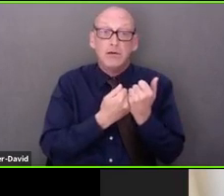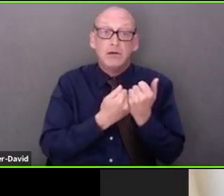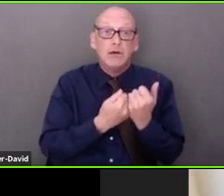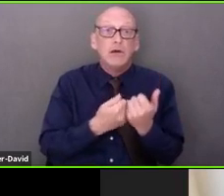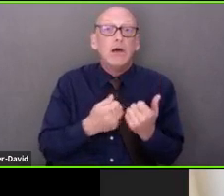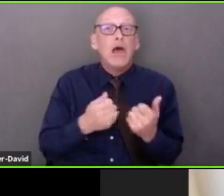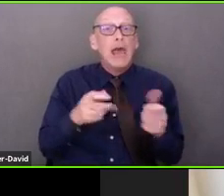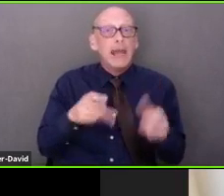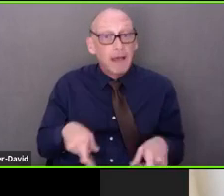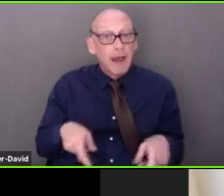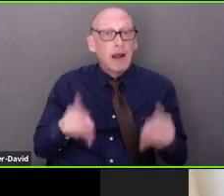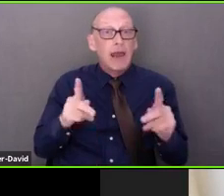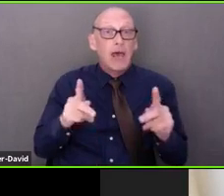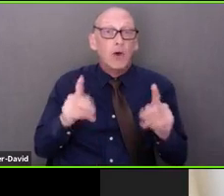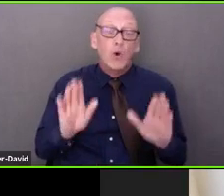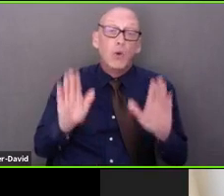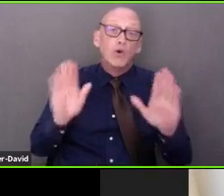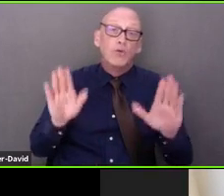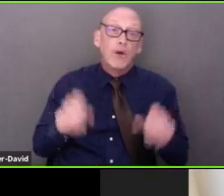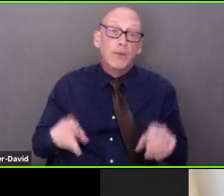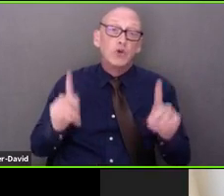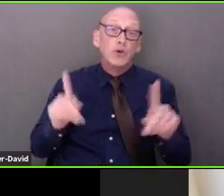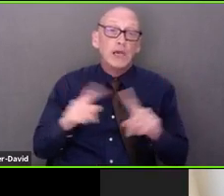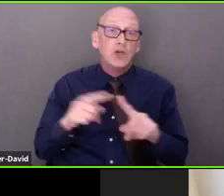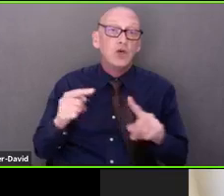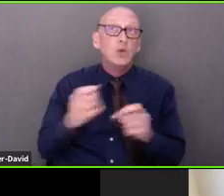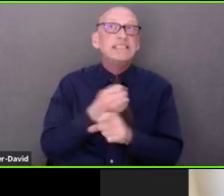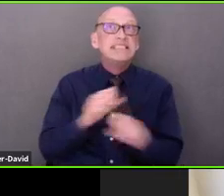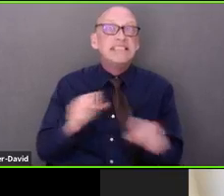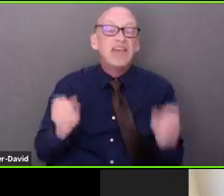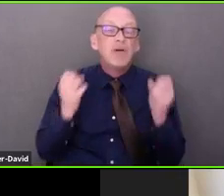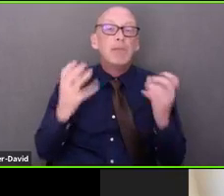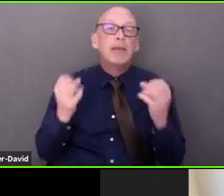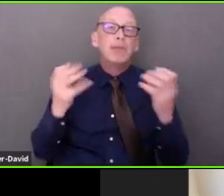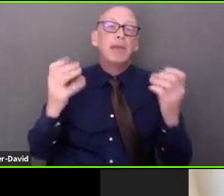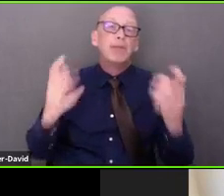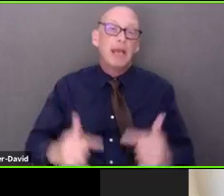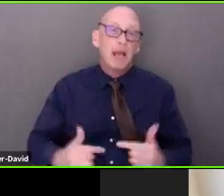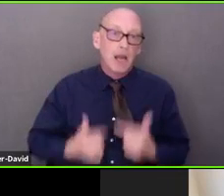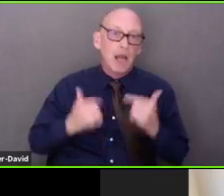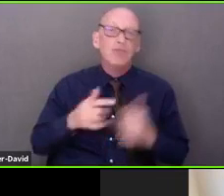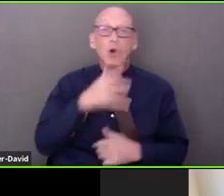great opportunity, I believe, to save many, many lives. That the women are able